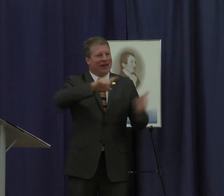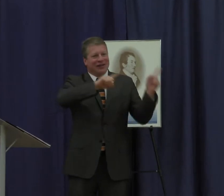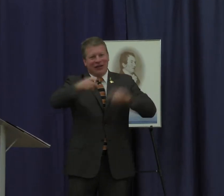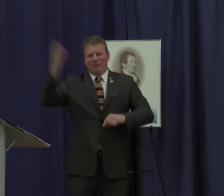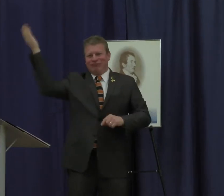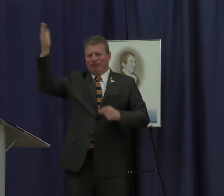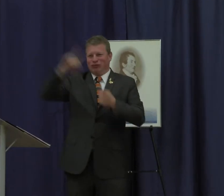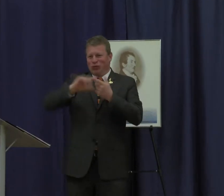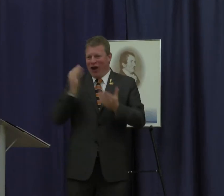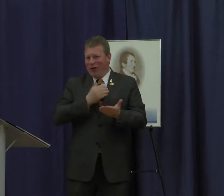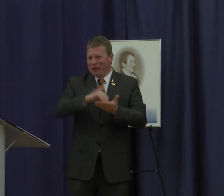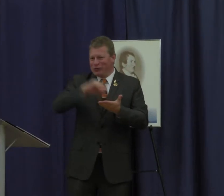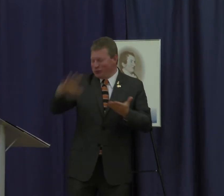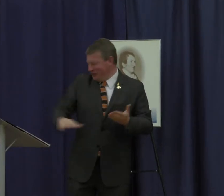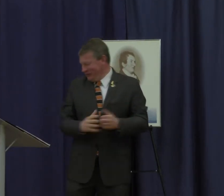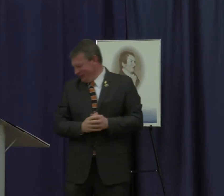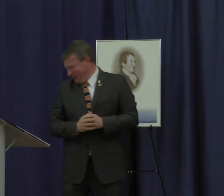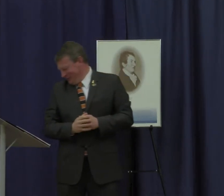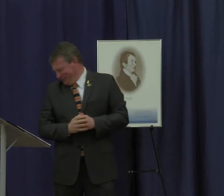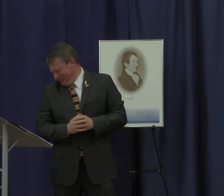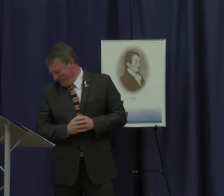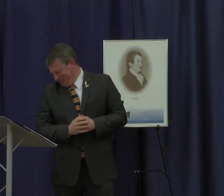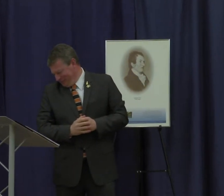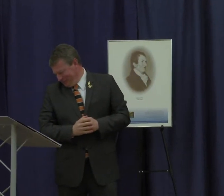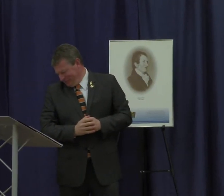Stephanie Durand was here to talk to our students.